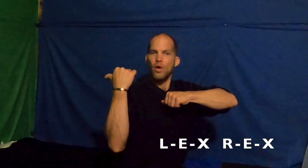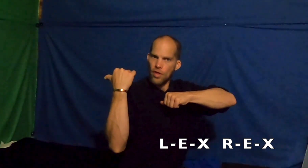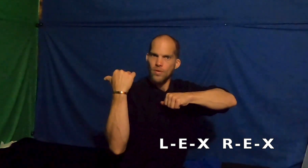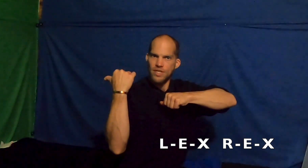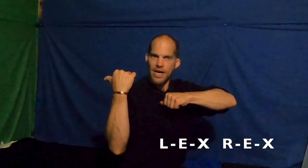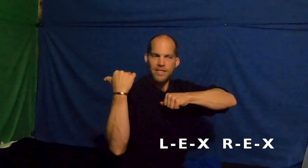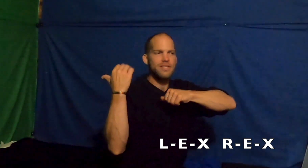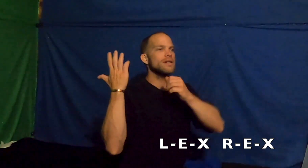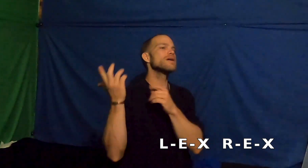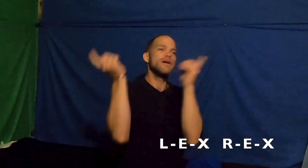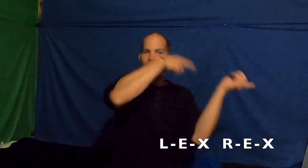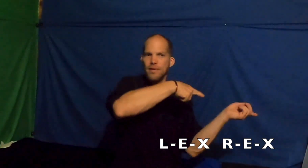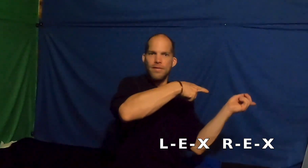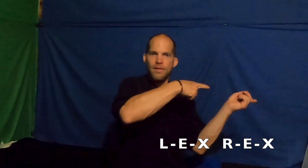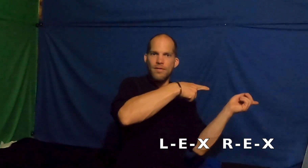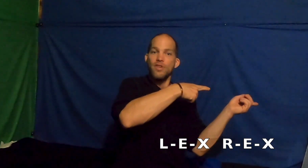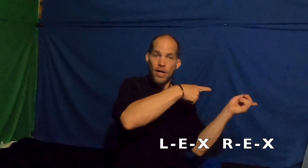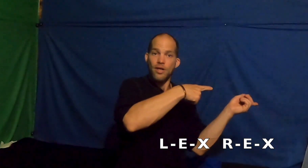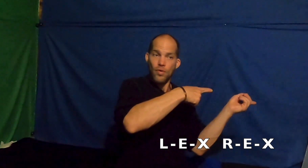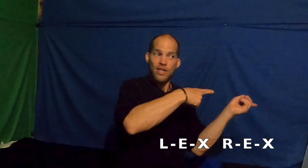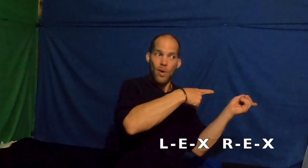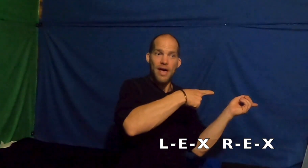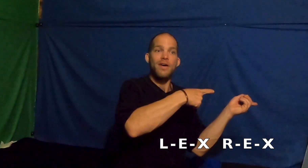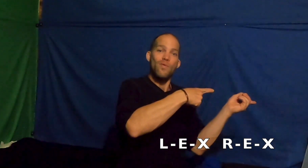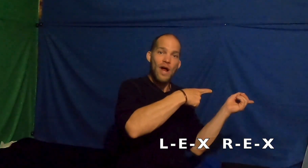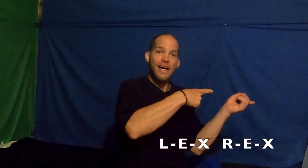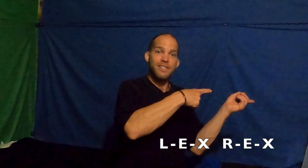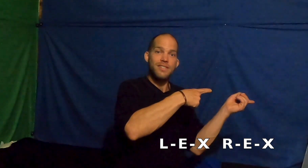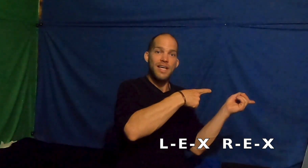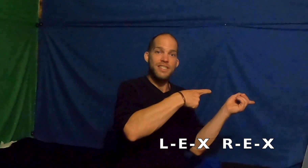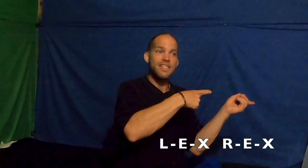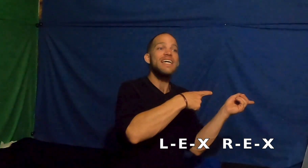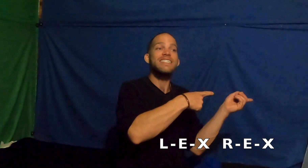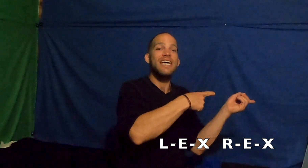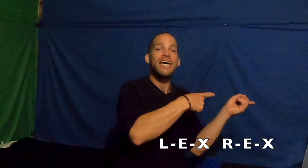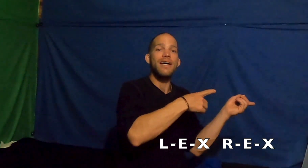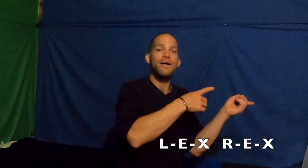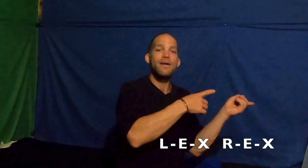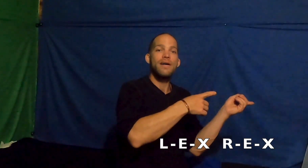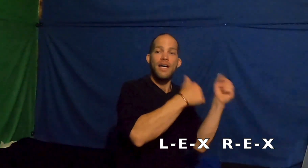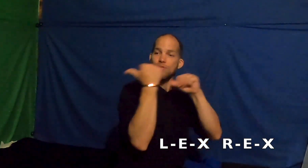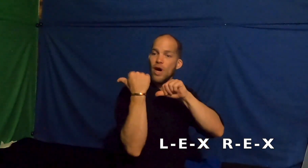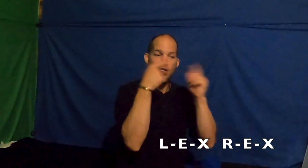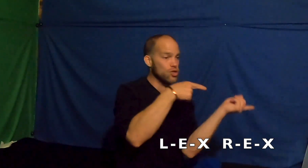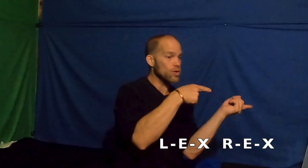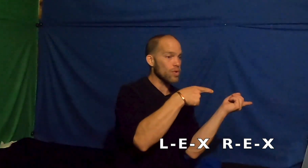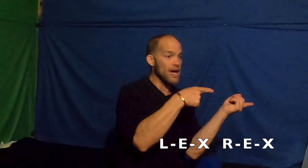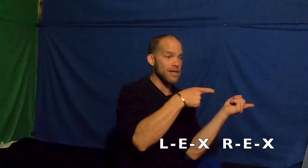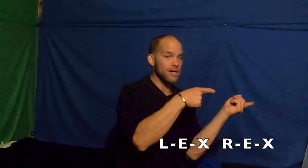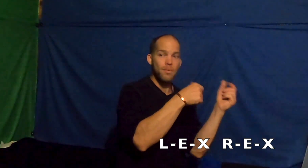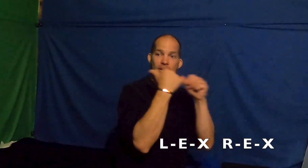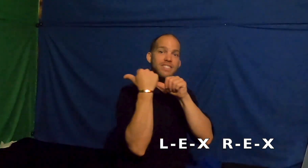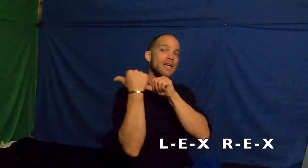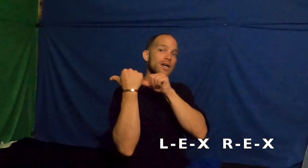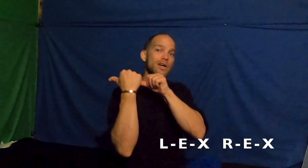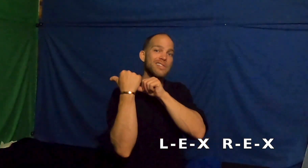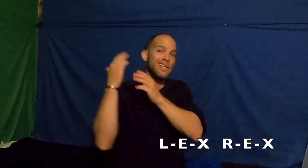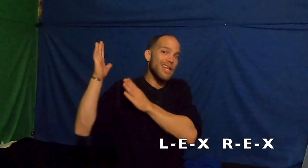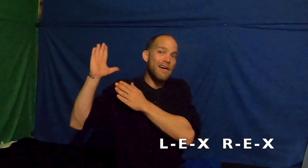those things, done in the correct way. Rex, as in is king. It's right to do it right, but it's left